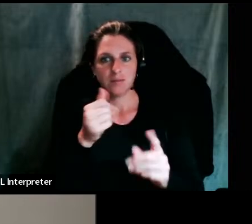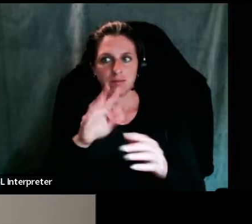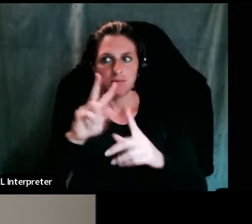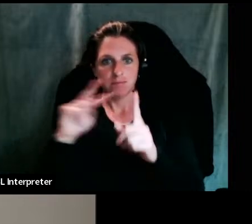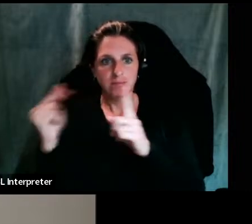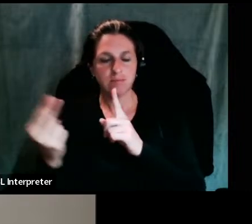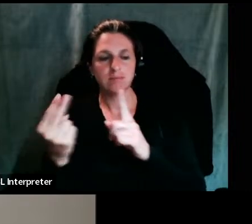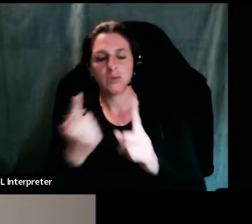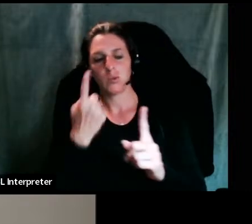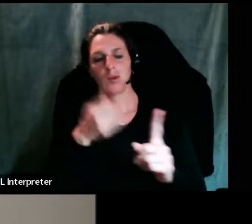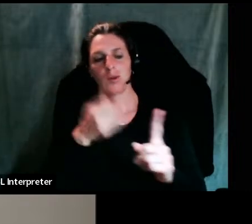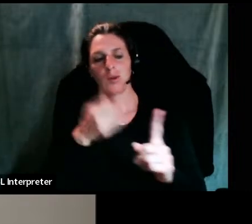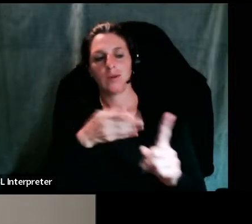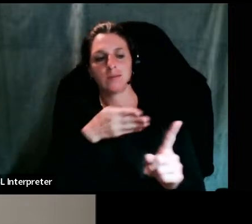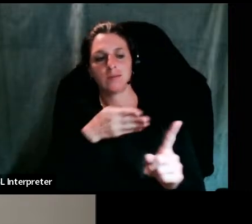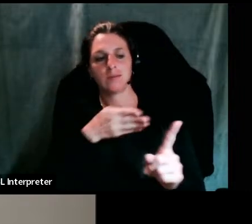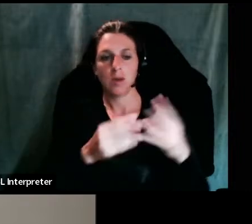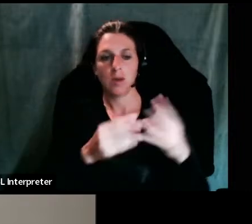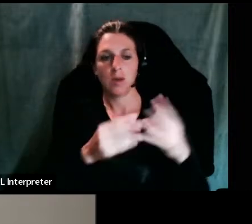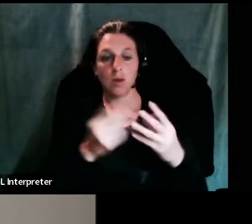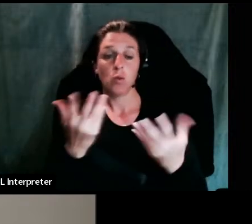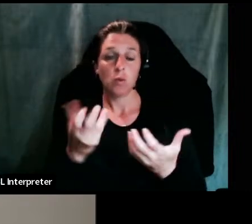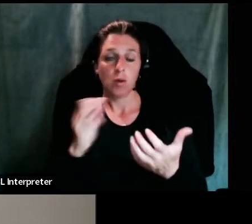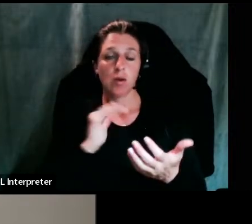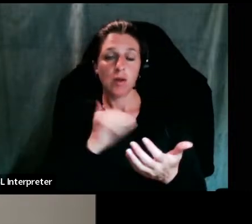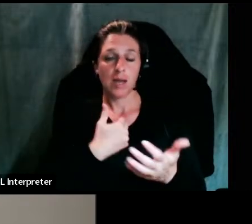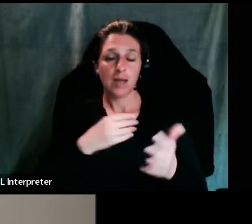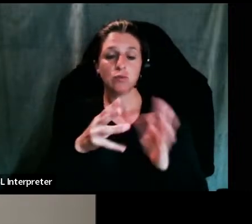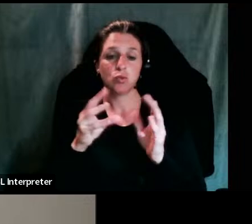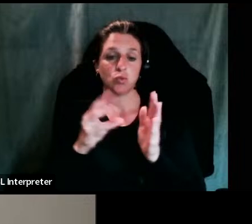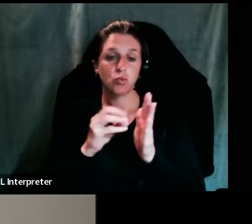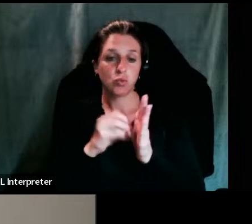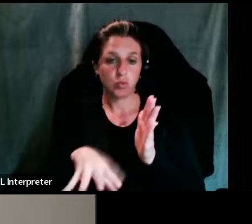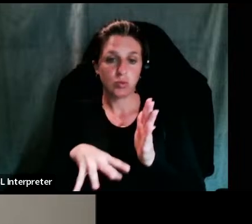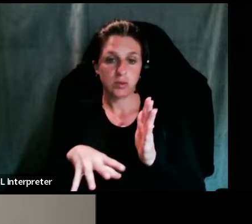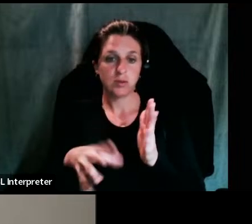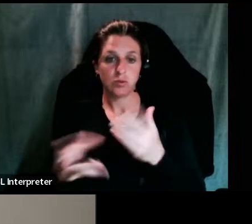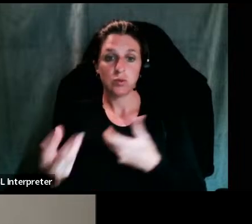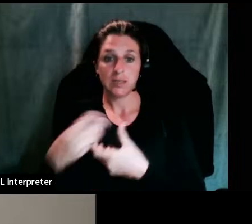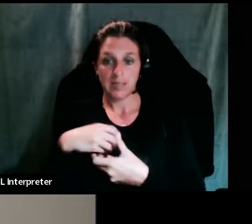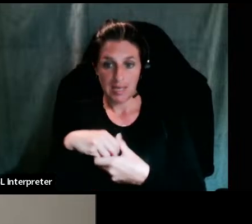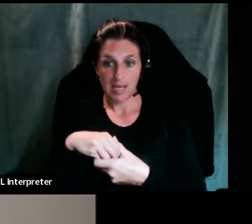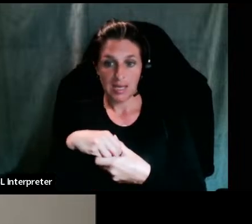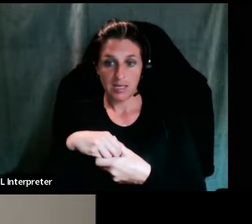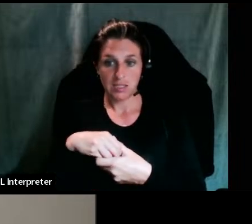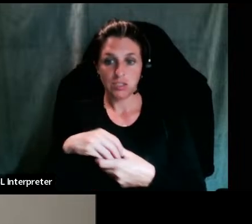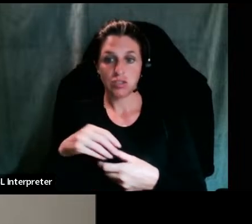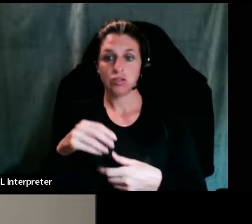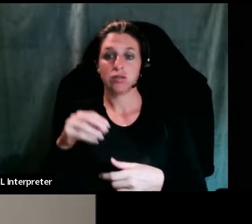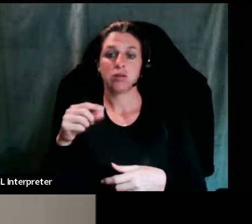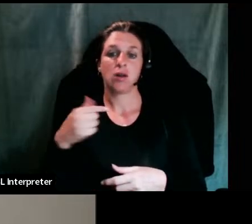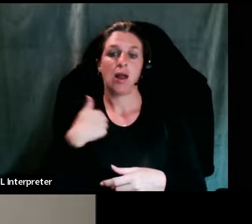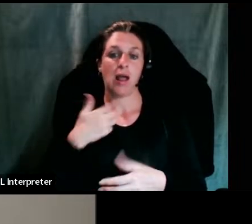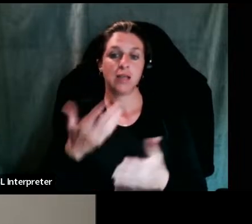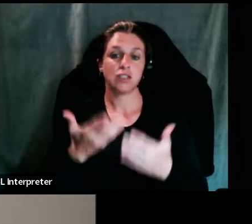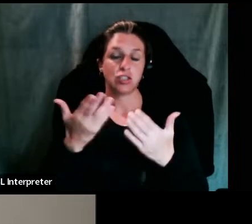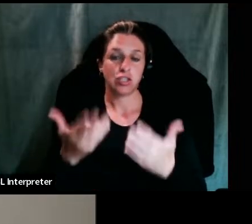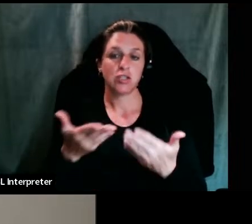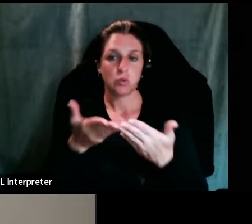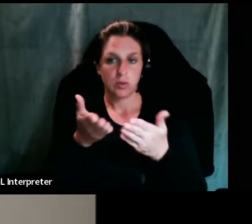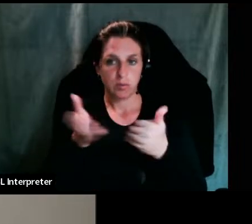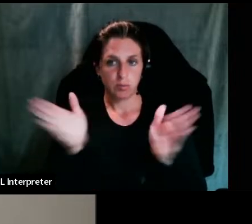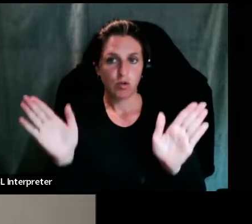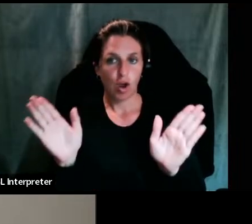If we want our students to engage in open inquiry and civil discourse, we need to do it ourselves. So I suggest that we broaden the scope